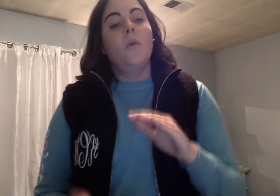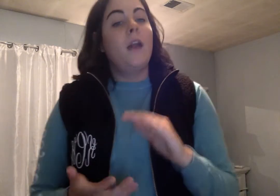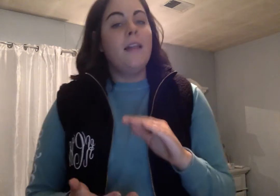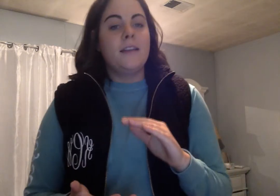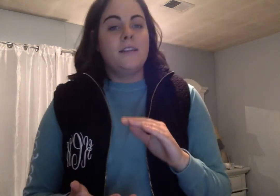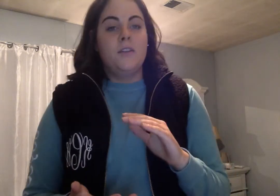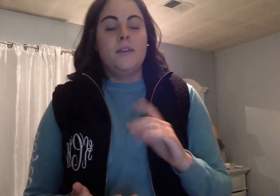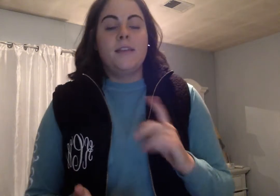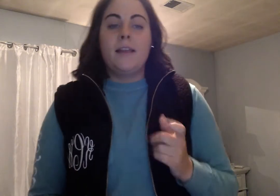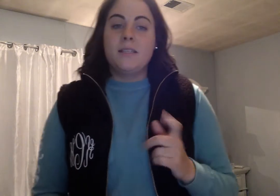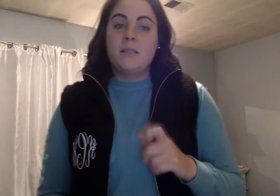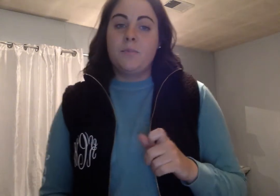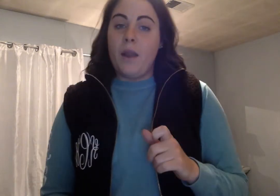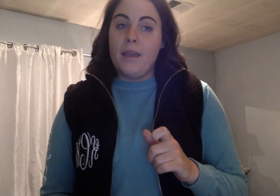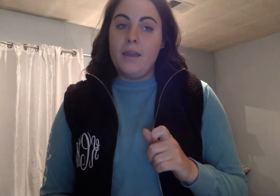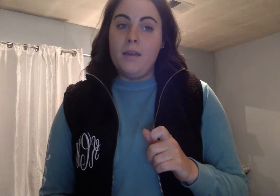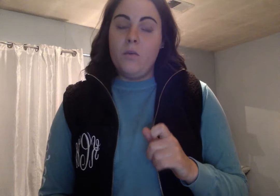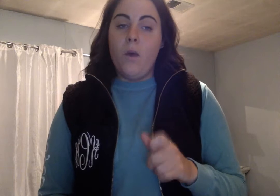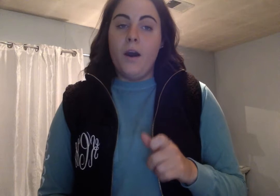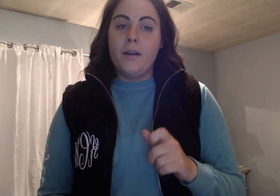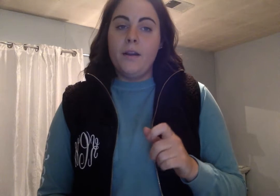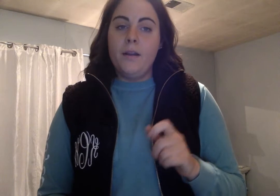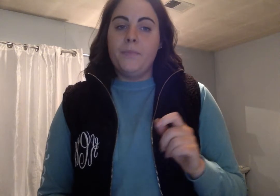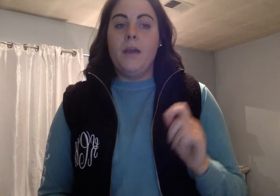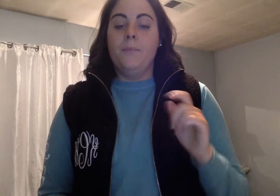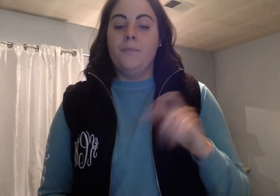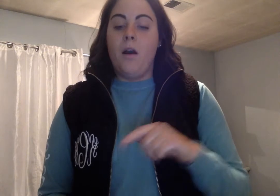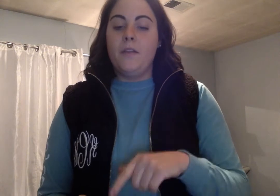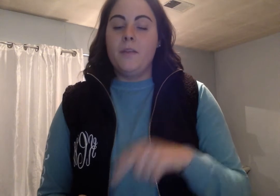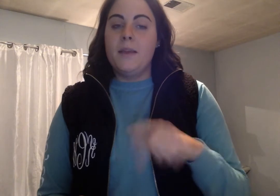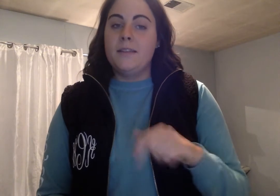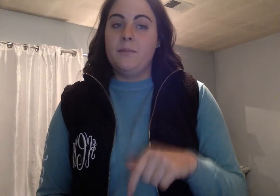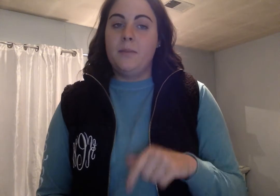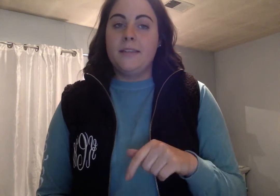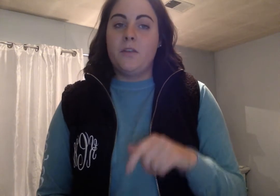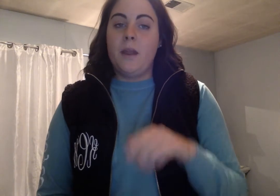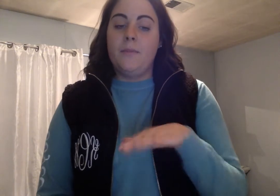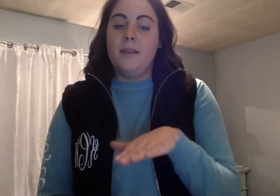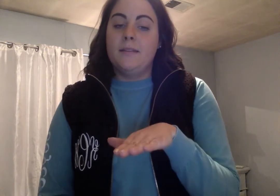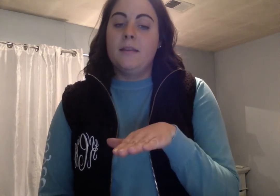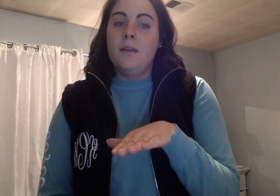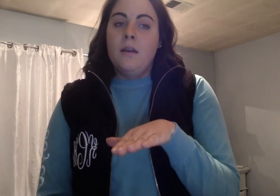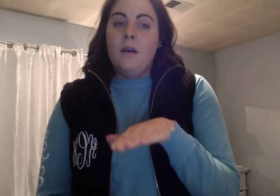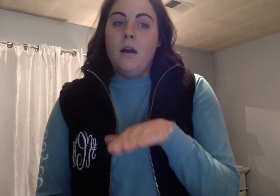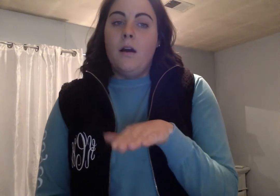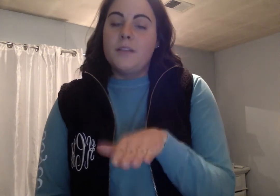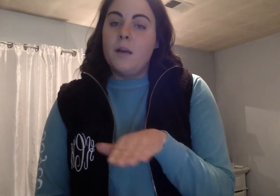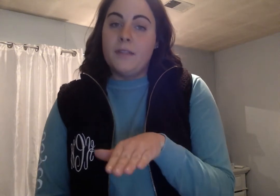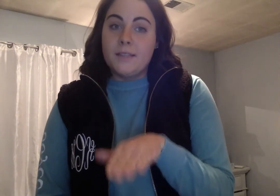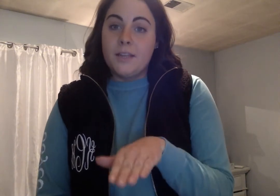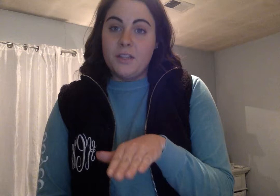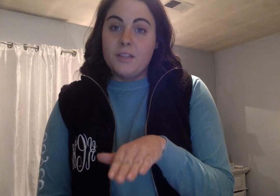what I like to do is I like to spray water on the pieces of plastic wrap that's on top, that's touching the